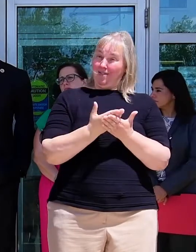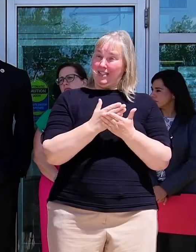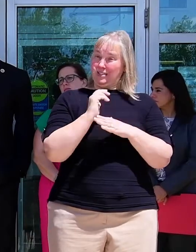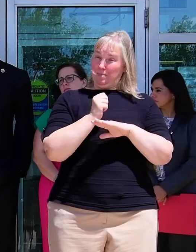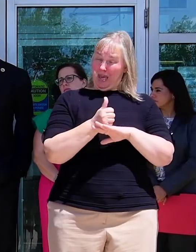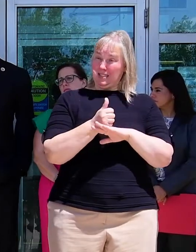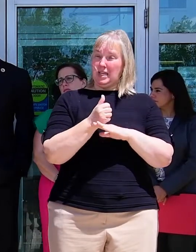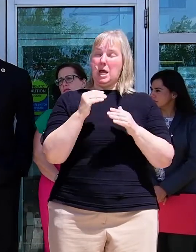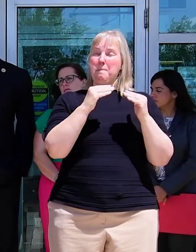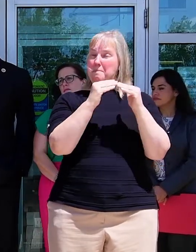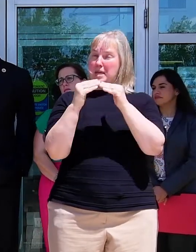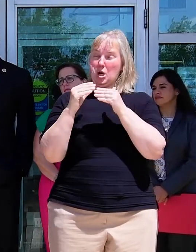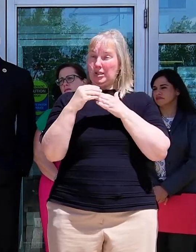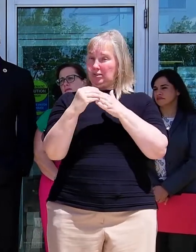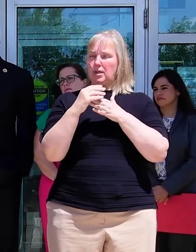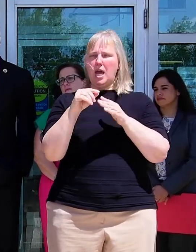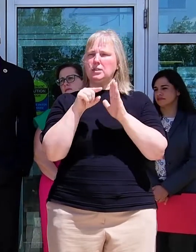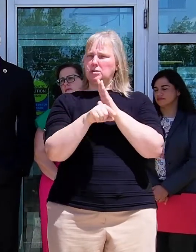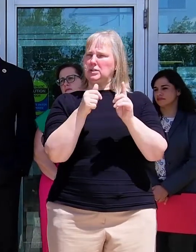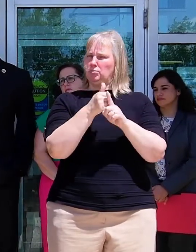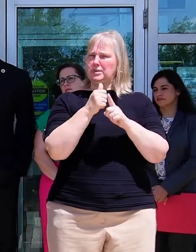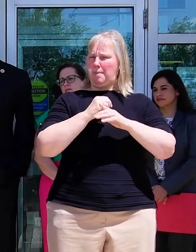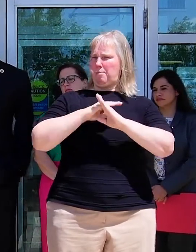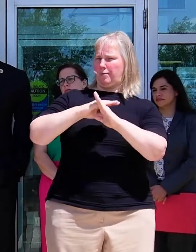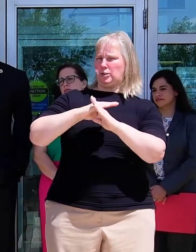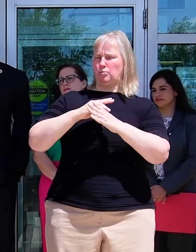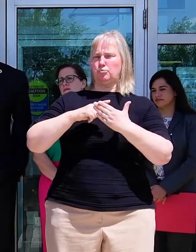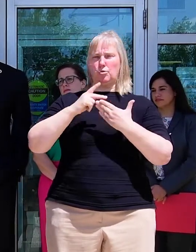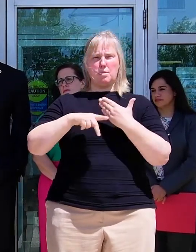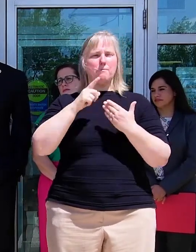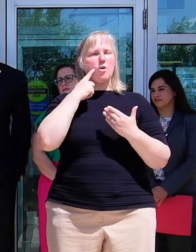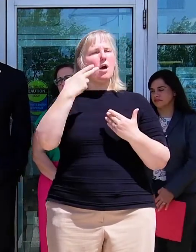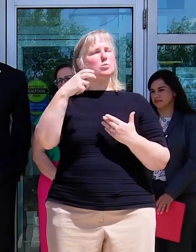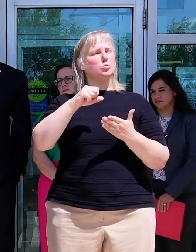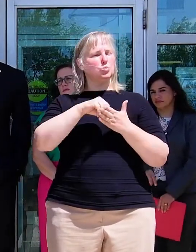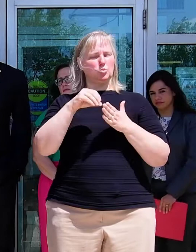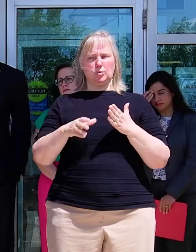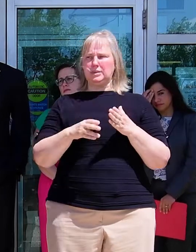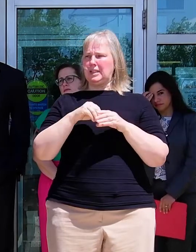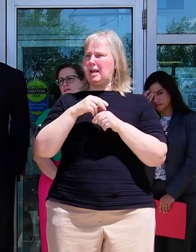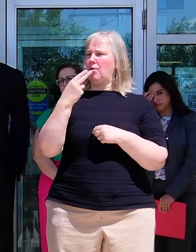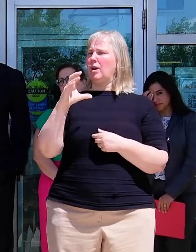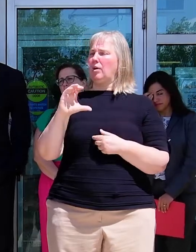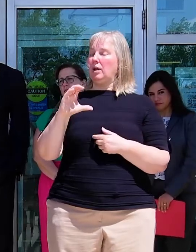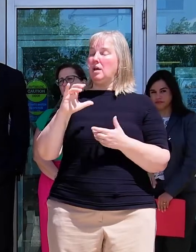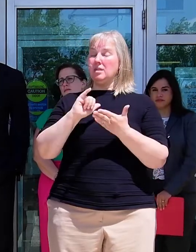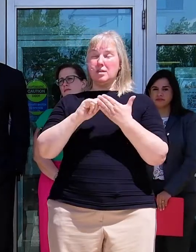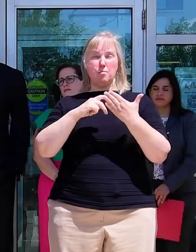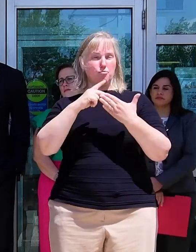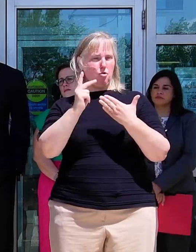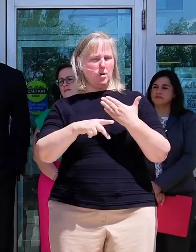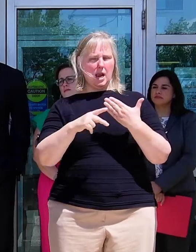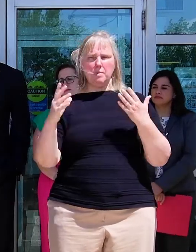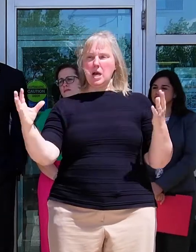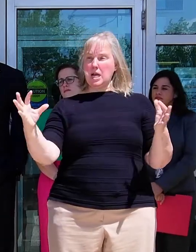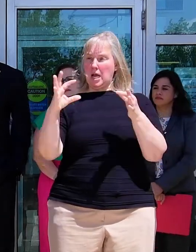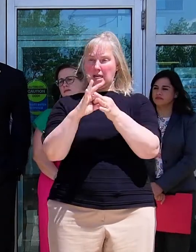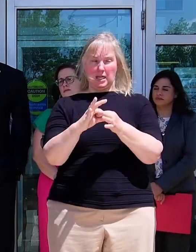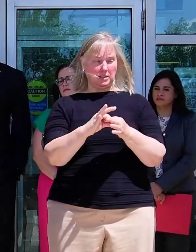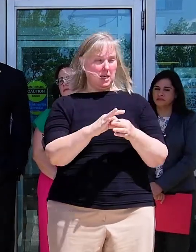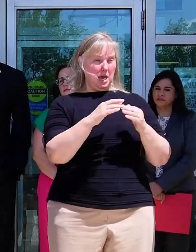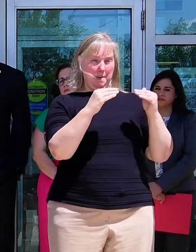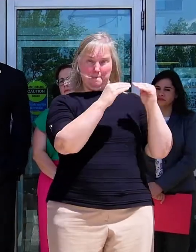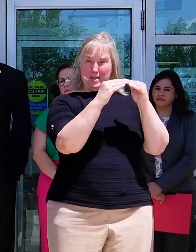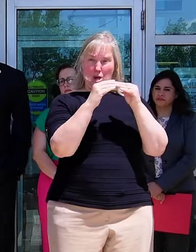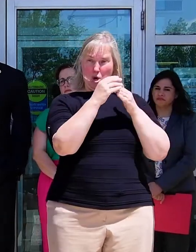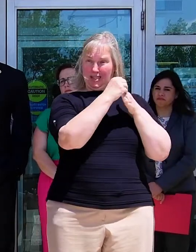and suicide prevention program for high school students in Howard County. The program connects peer leaders